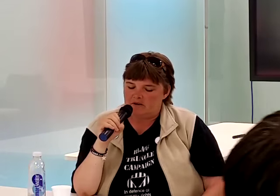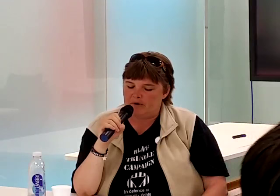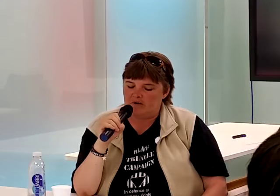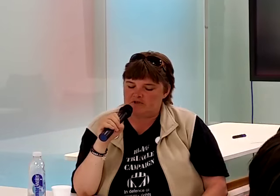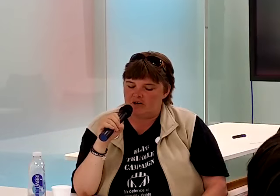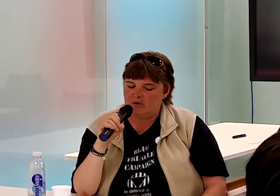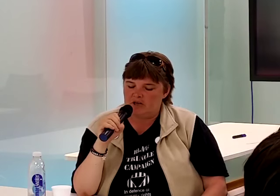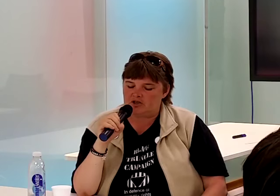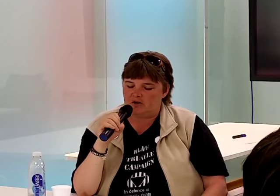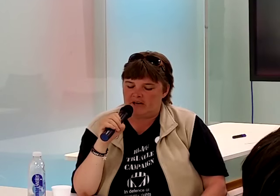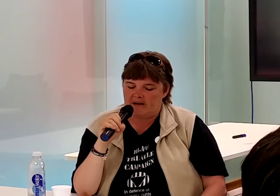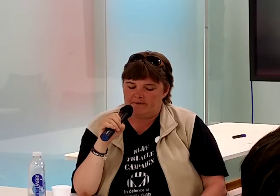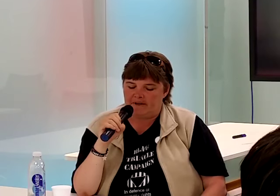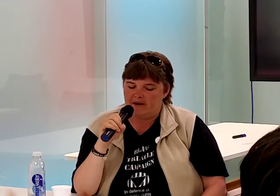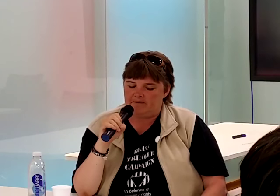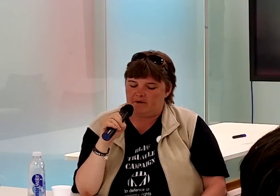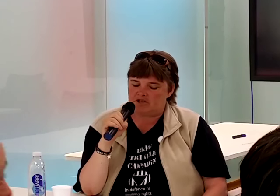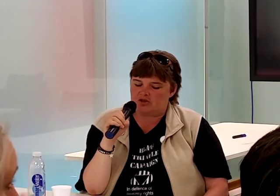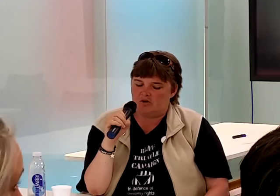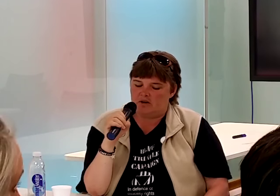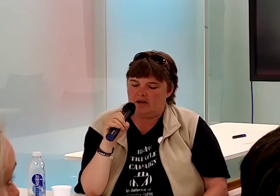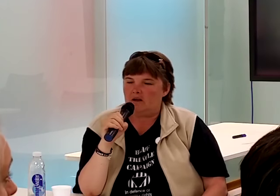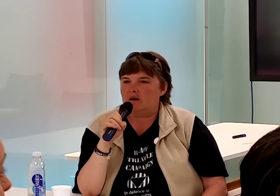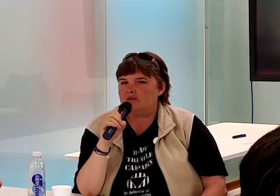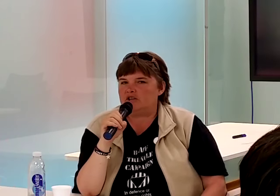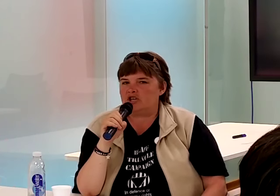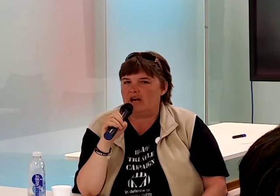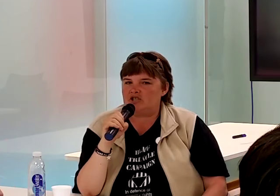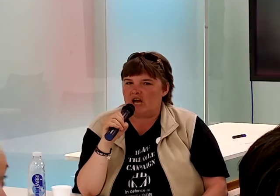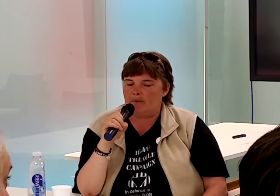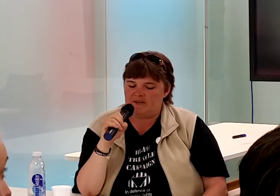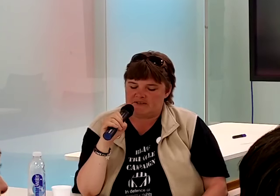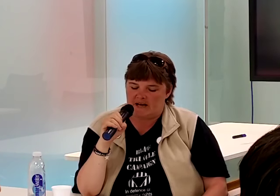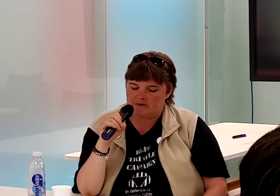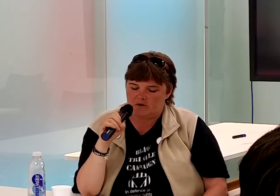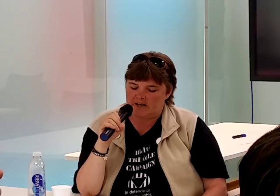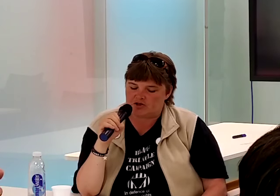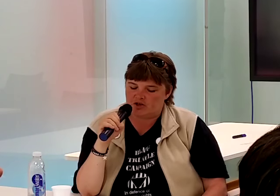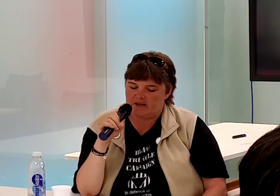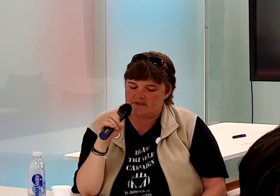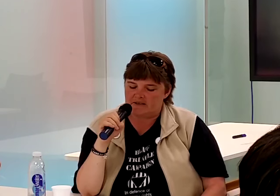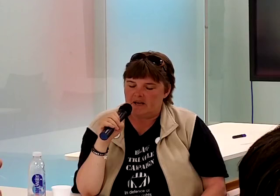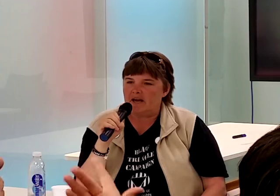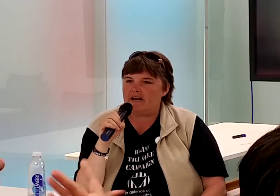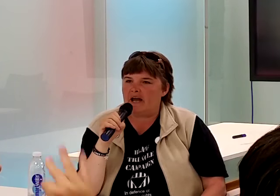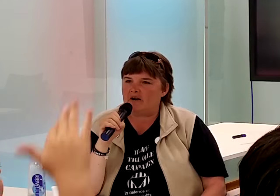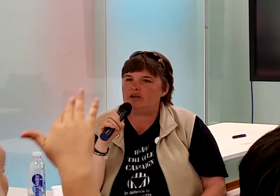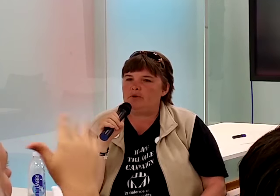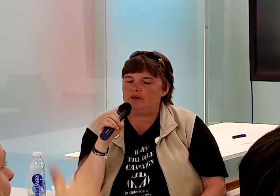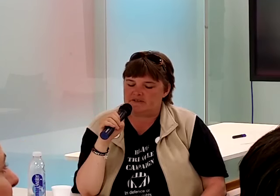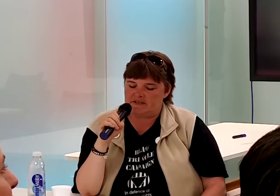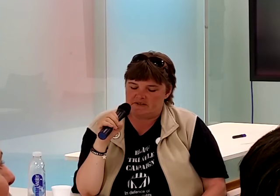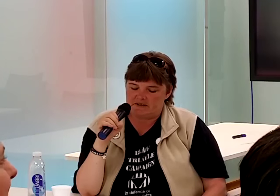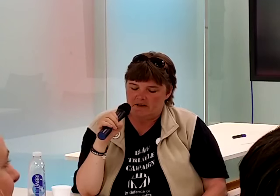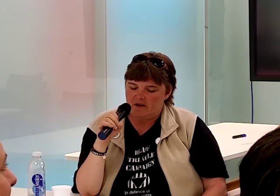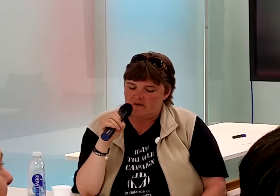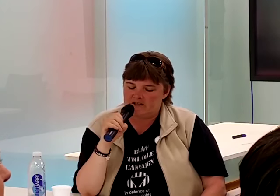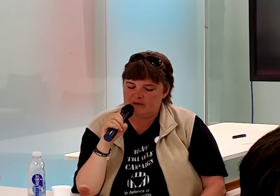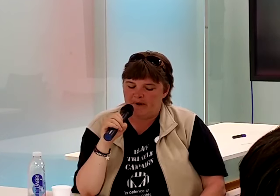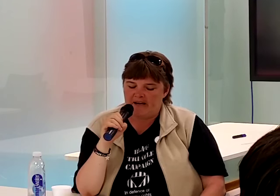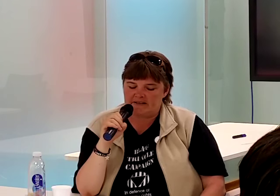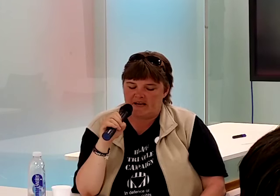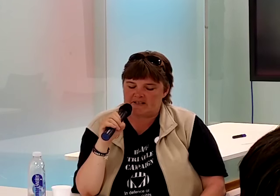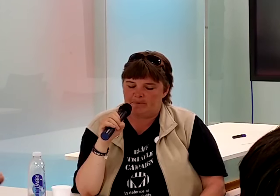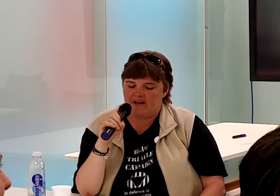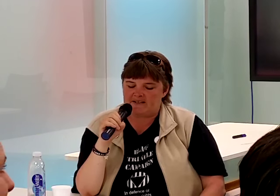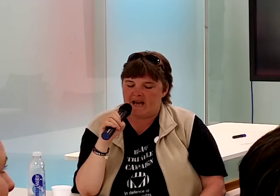today that both Jeremy and John advocate very strongly that change happens out on our streets, in our communities,